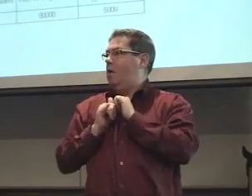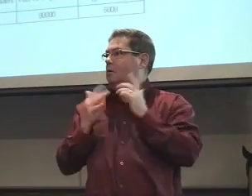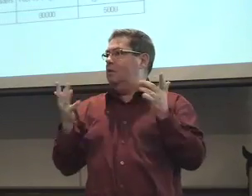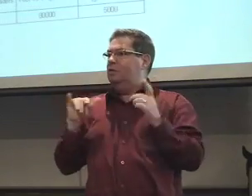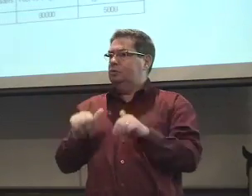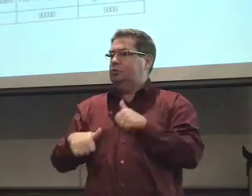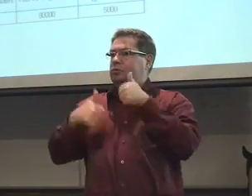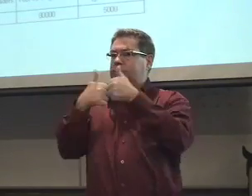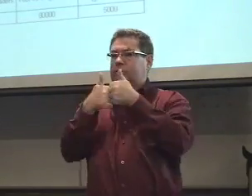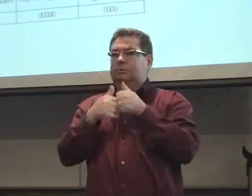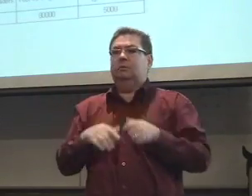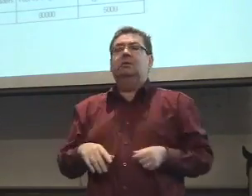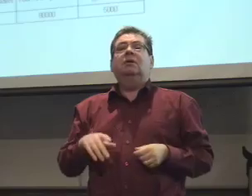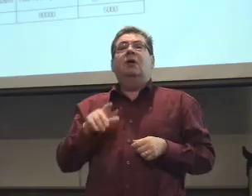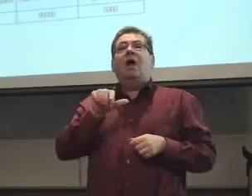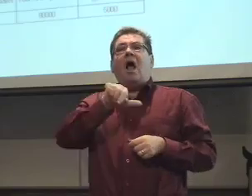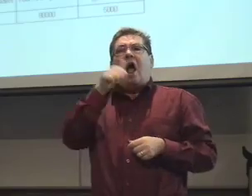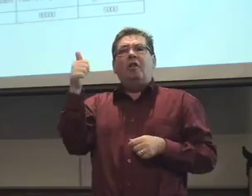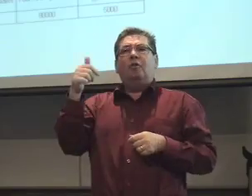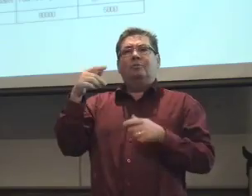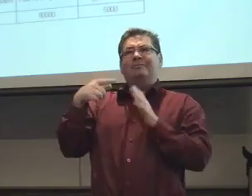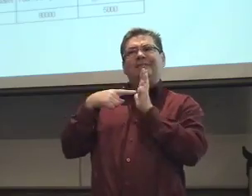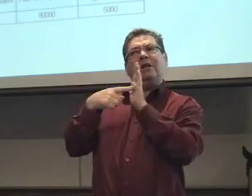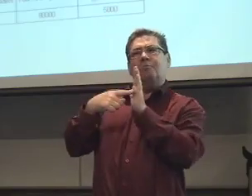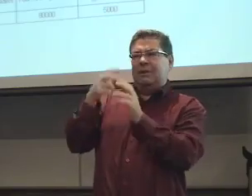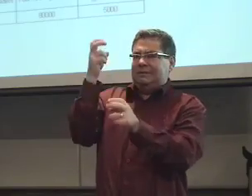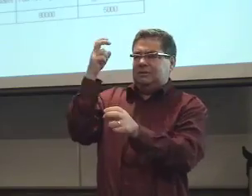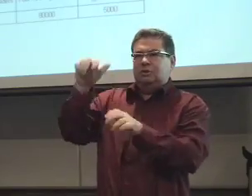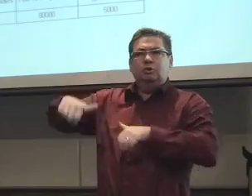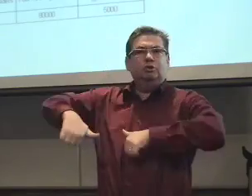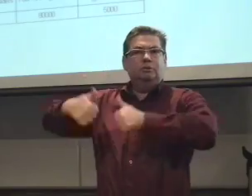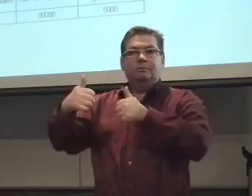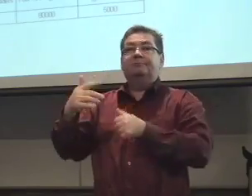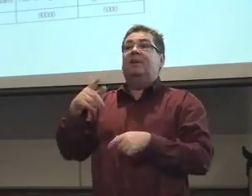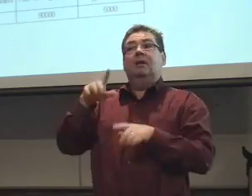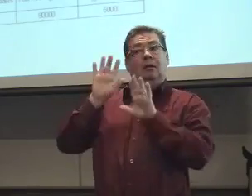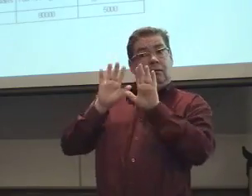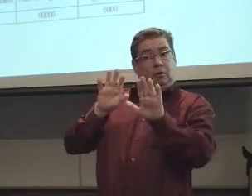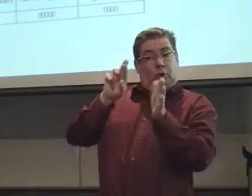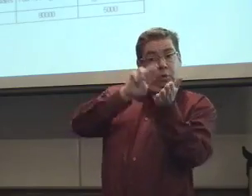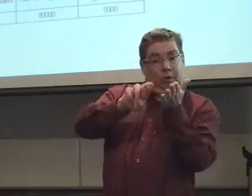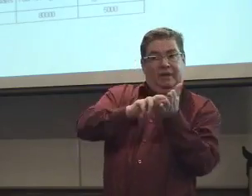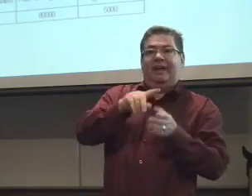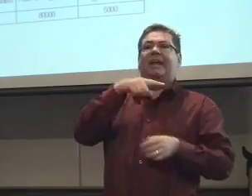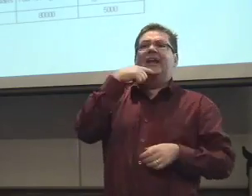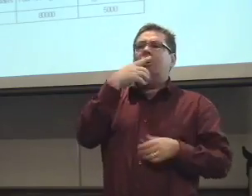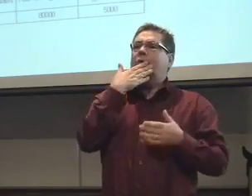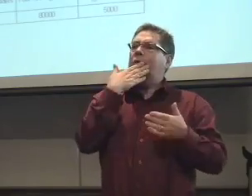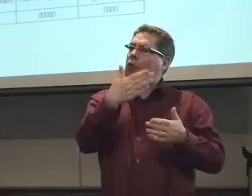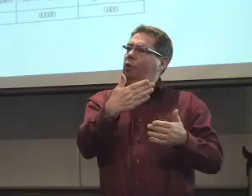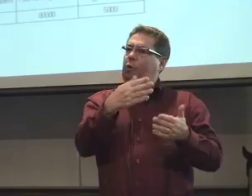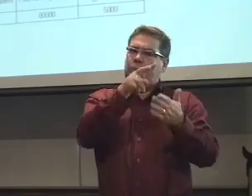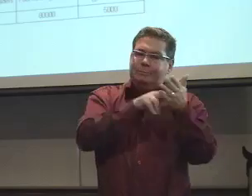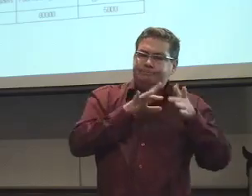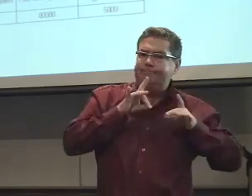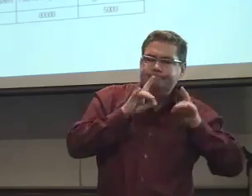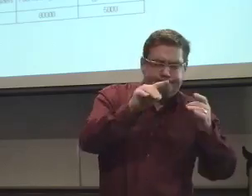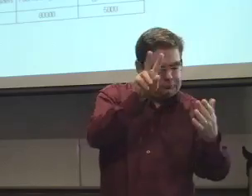Another graph of how hard it is. This was research done on hearing children, looking at good readers and poor readers of hearing children.